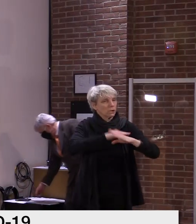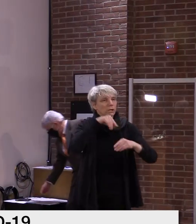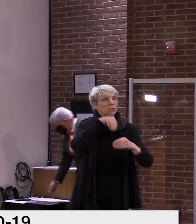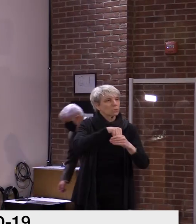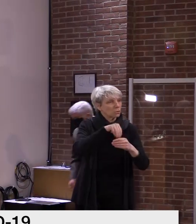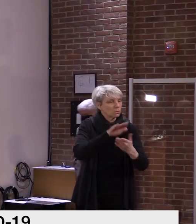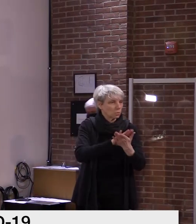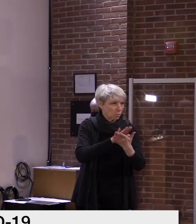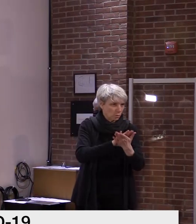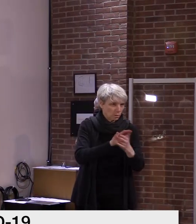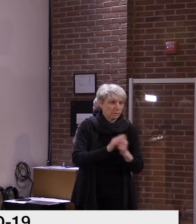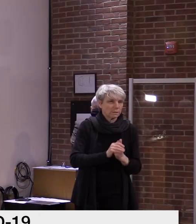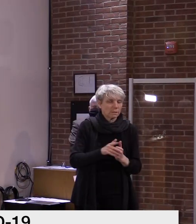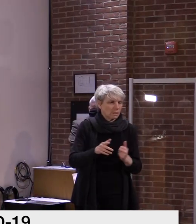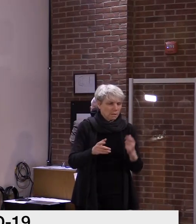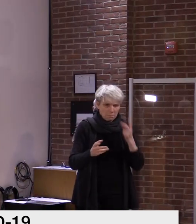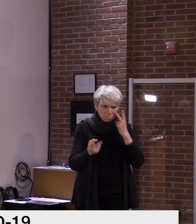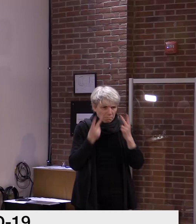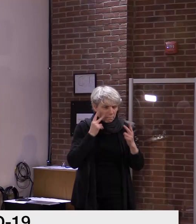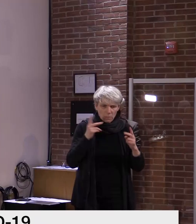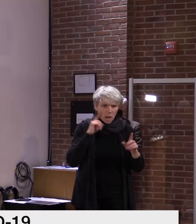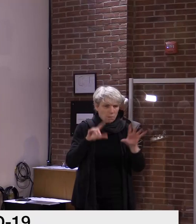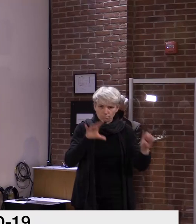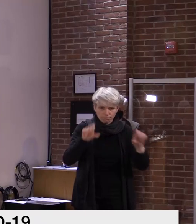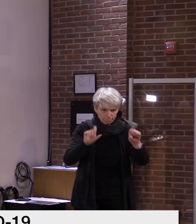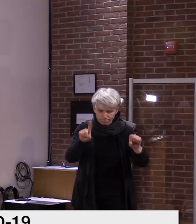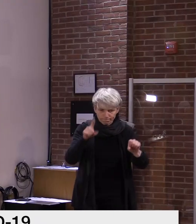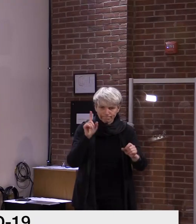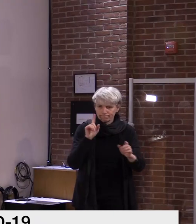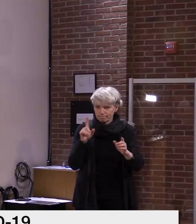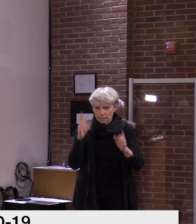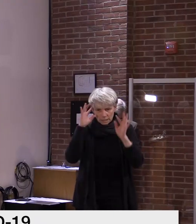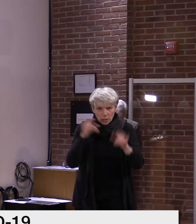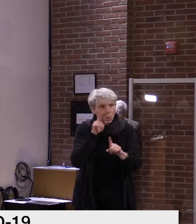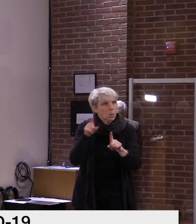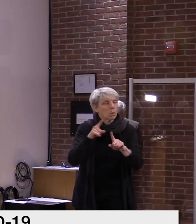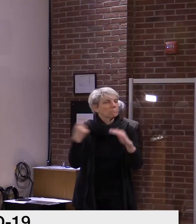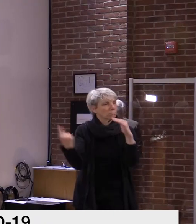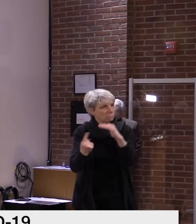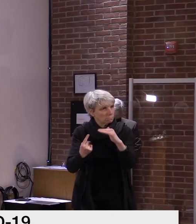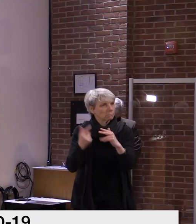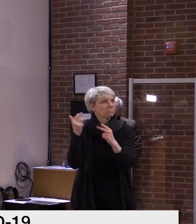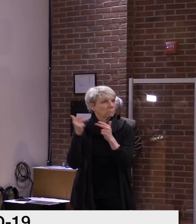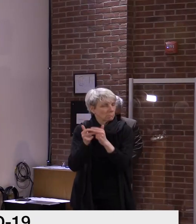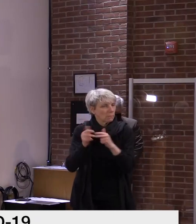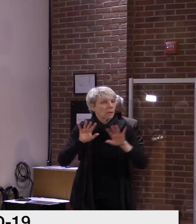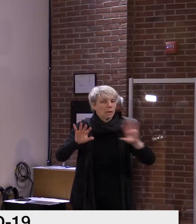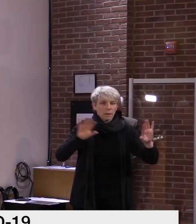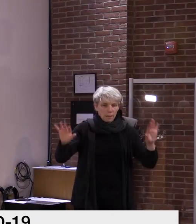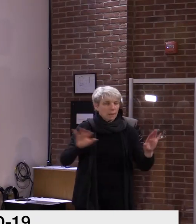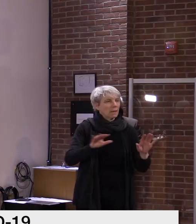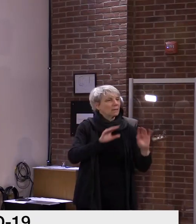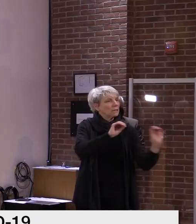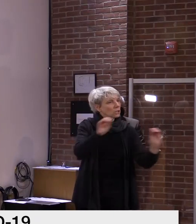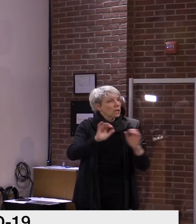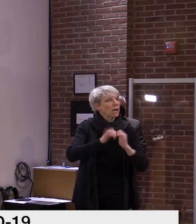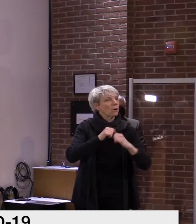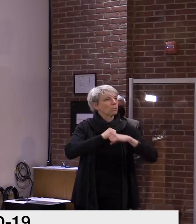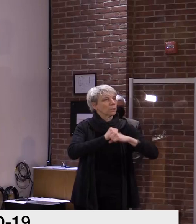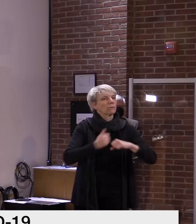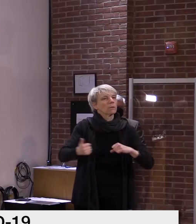responding to cases quickly, identifying who needs to quarantine, making sure everyone knows how to take care of their